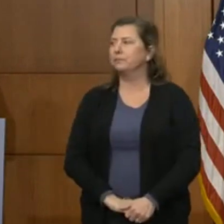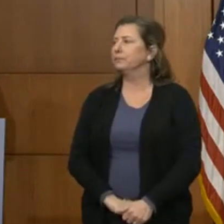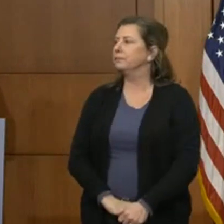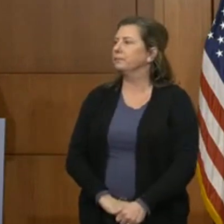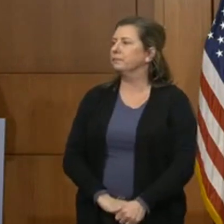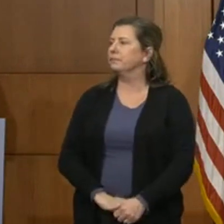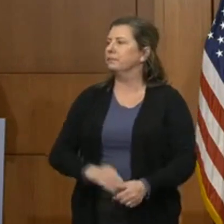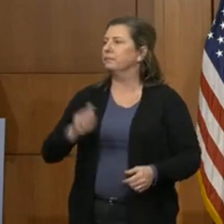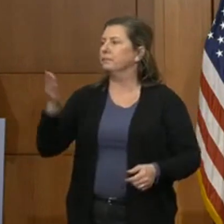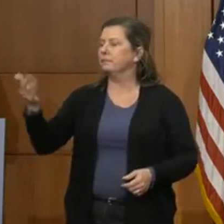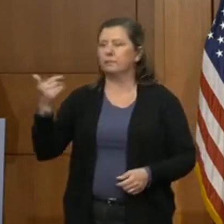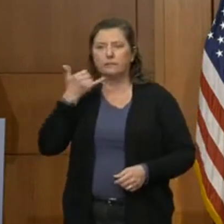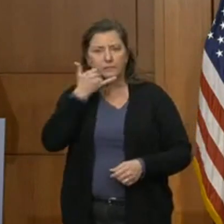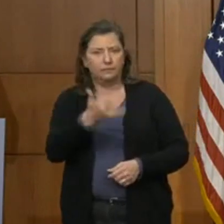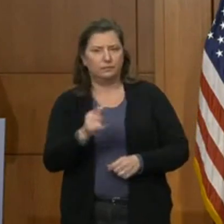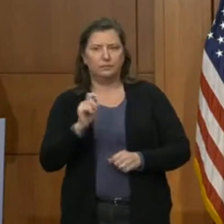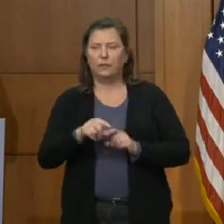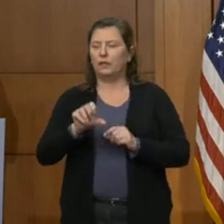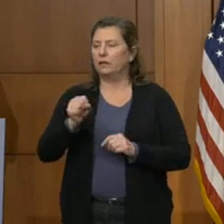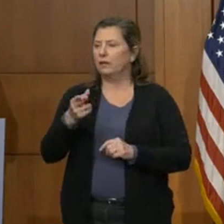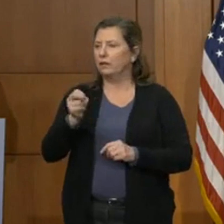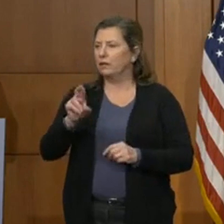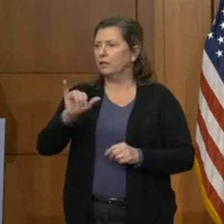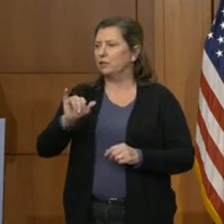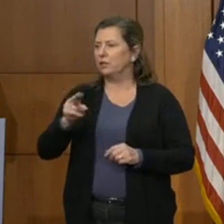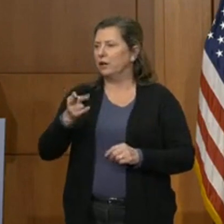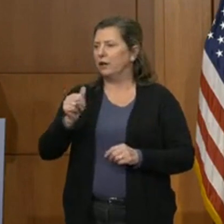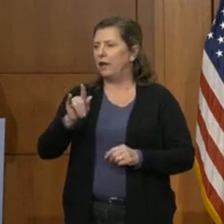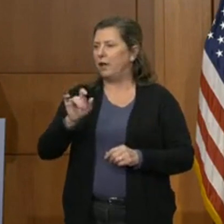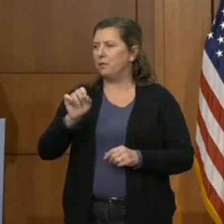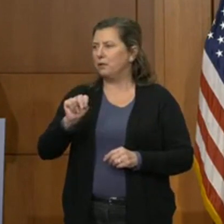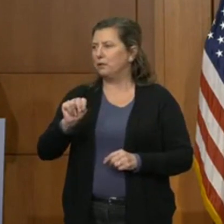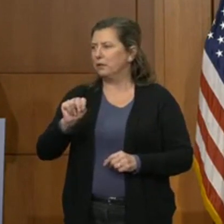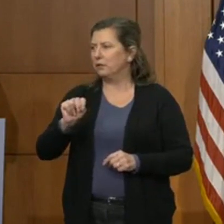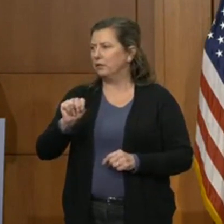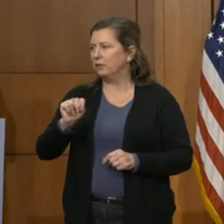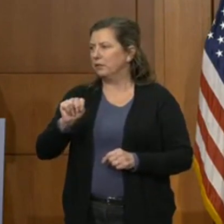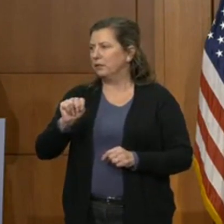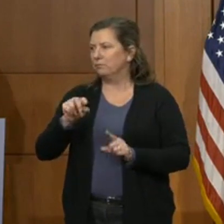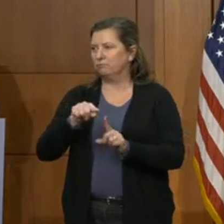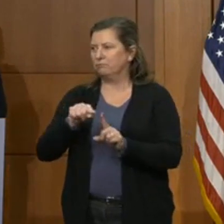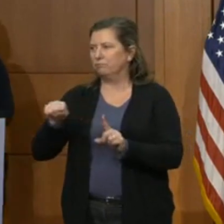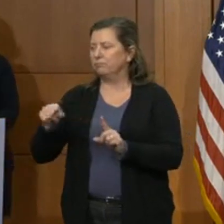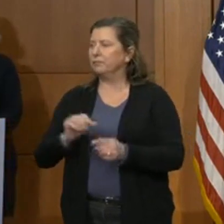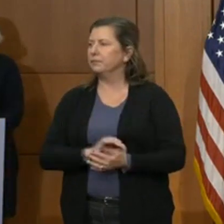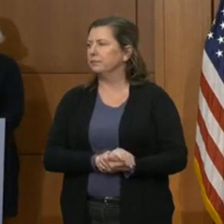Next question will be from Sherry Hamilton with the Gloucester Matthews Gazette-Journal.